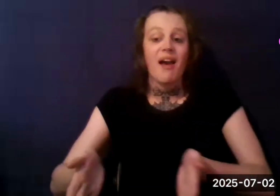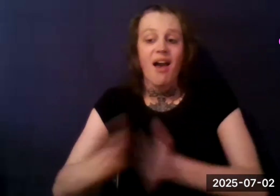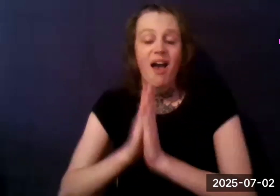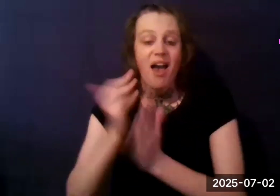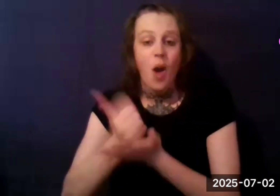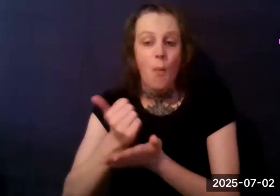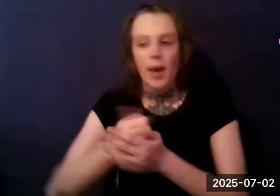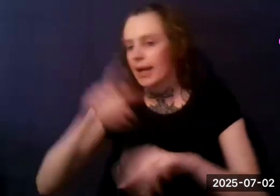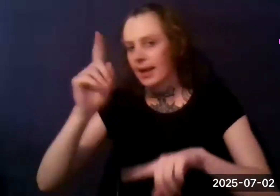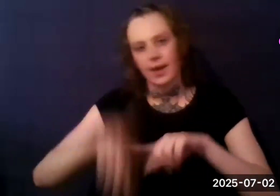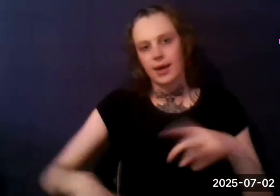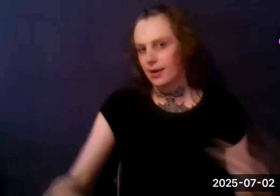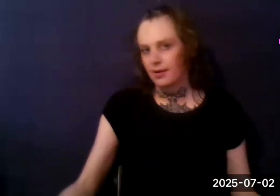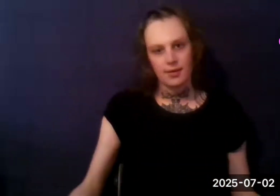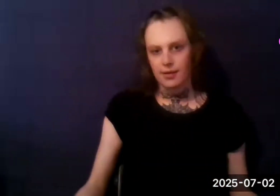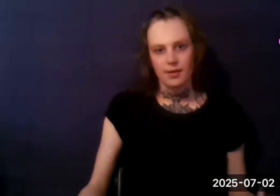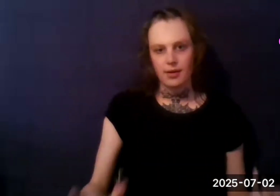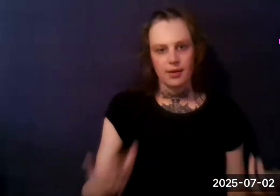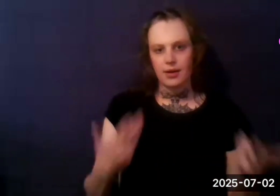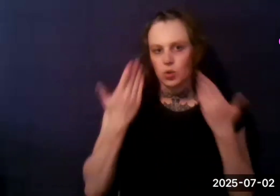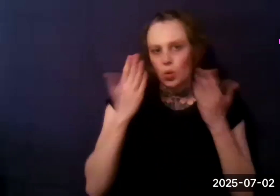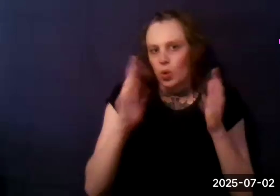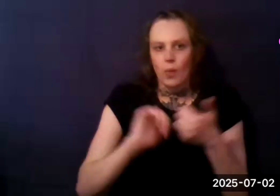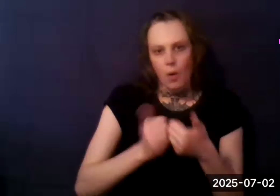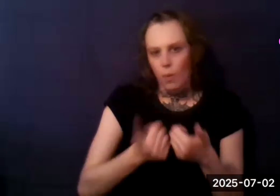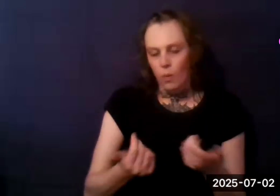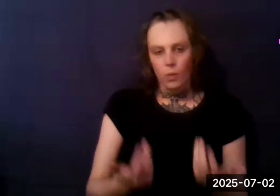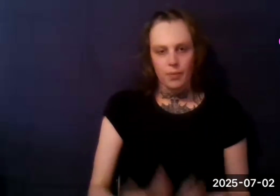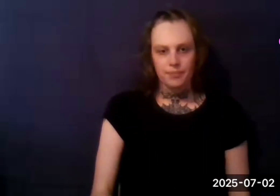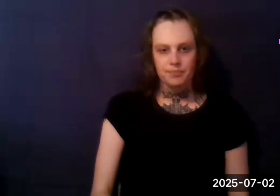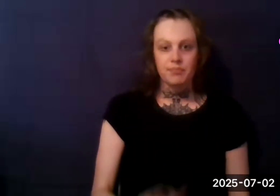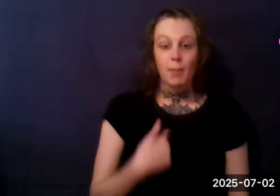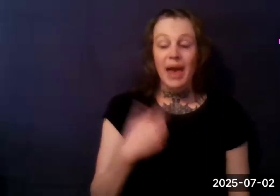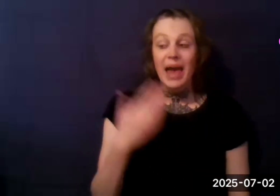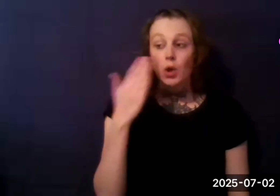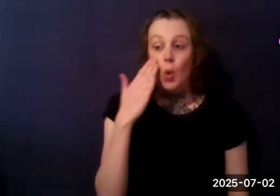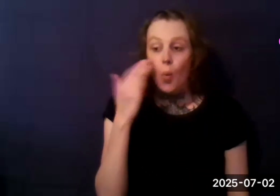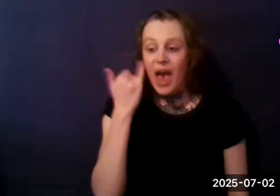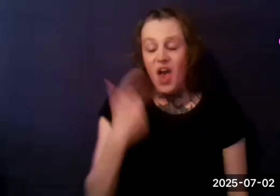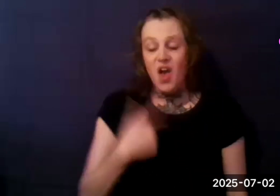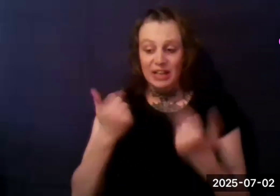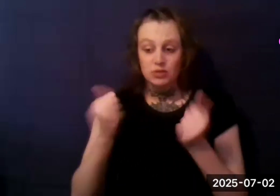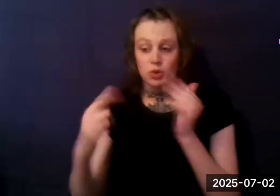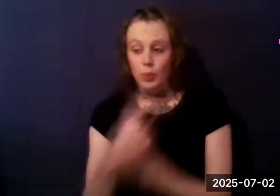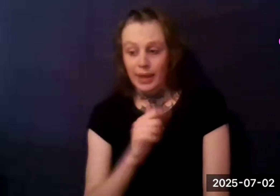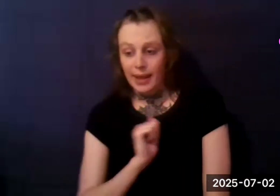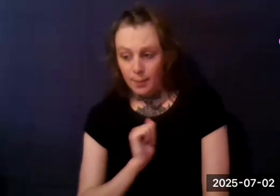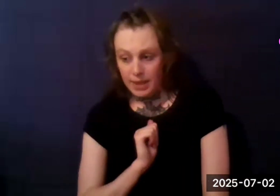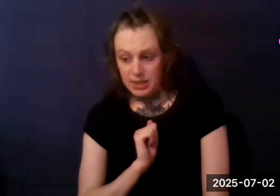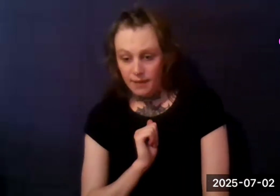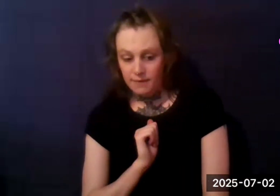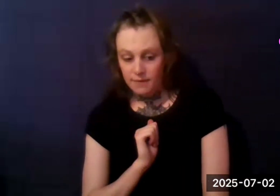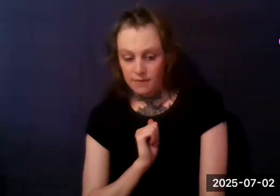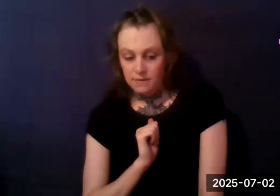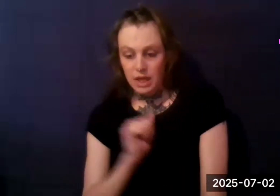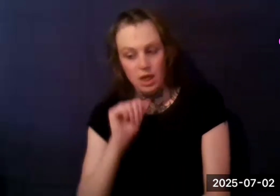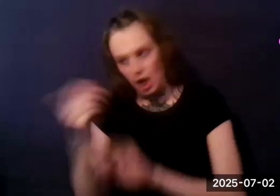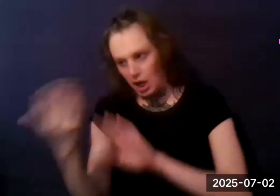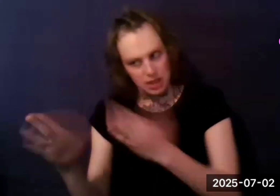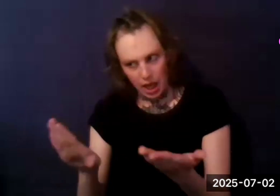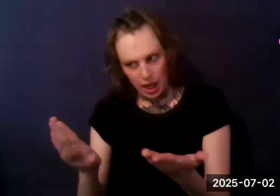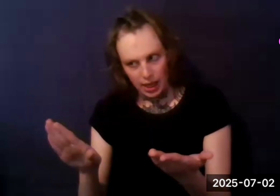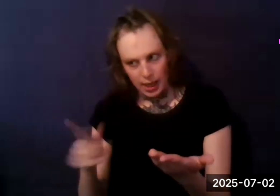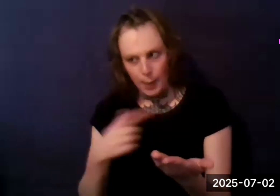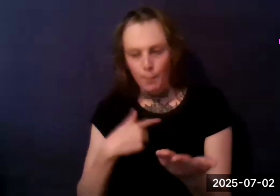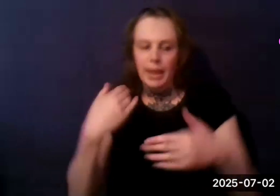life. But I knew that I would end up in another psych ward and be offered help. And that's exactly